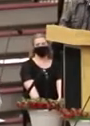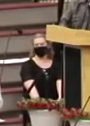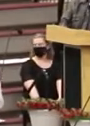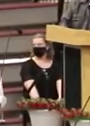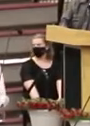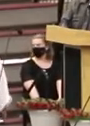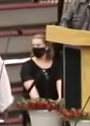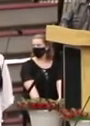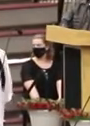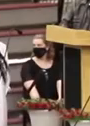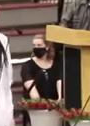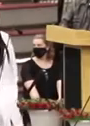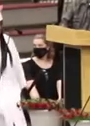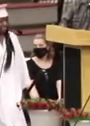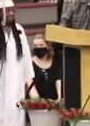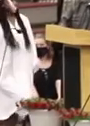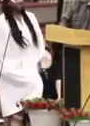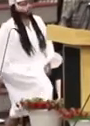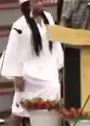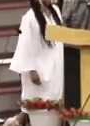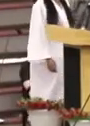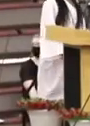Tamia Alexis Hurd.